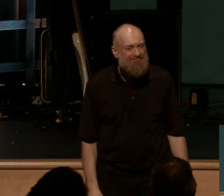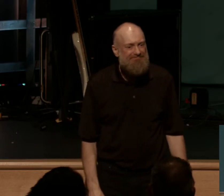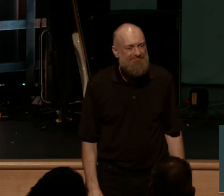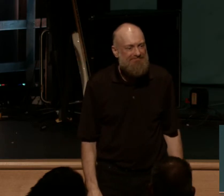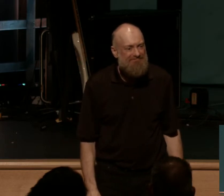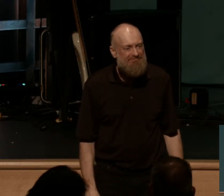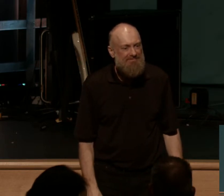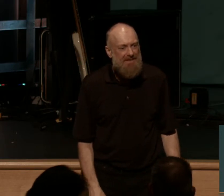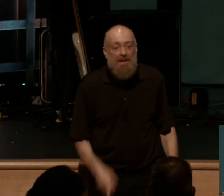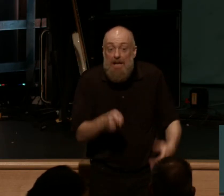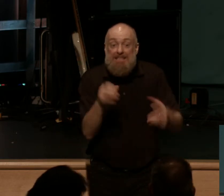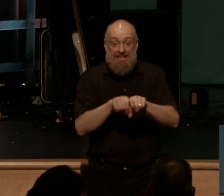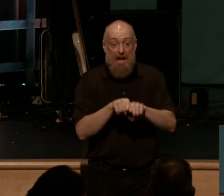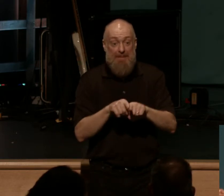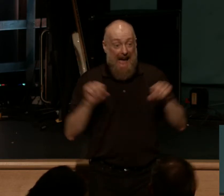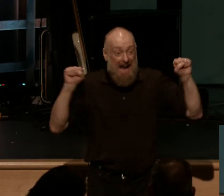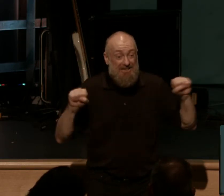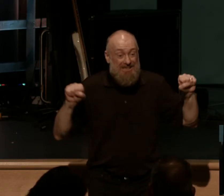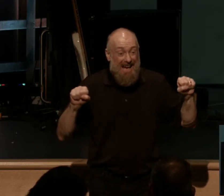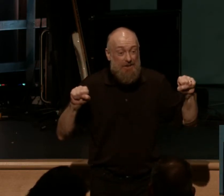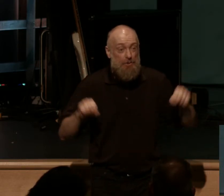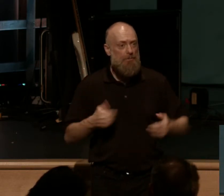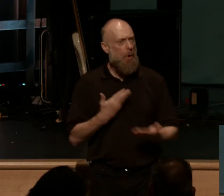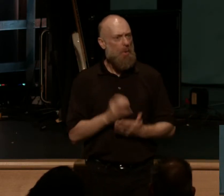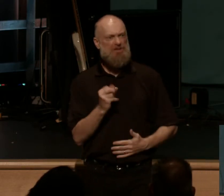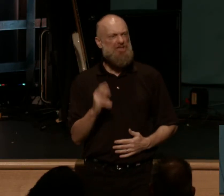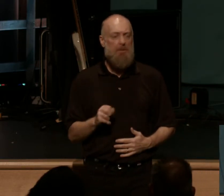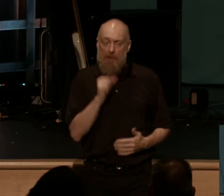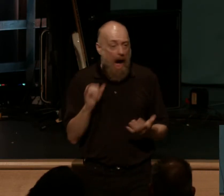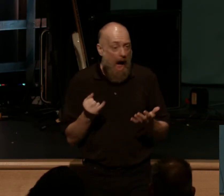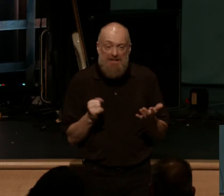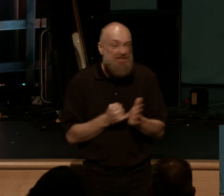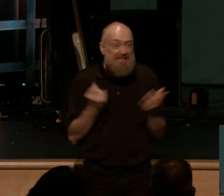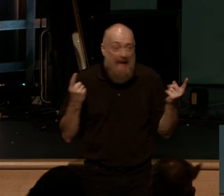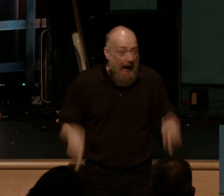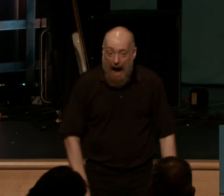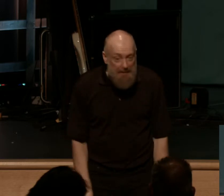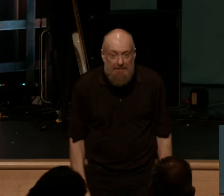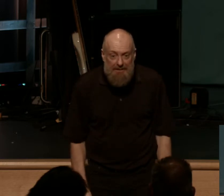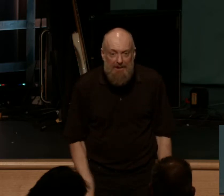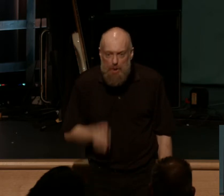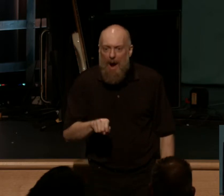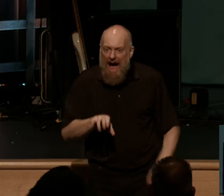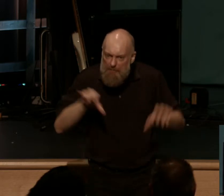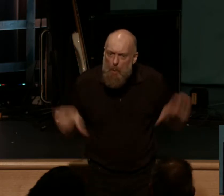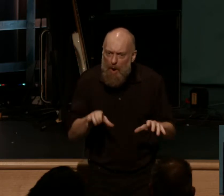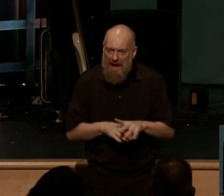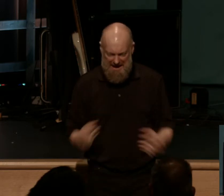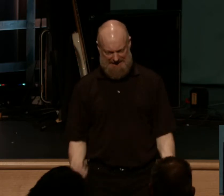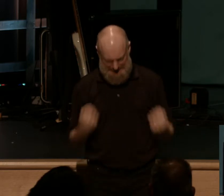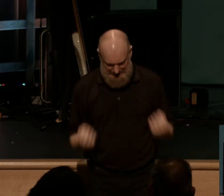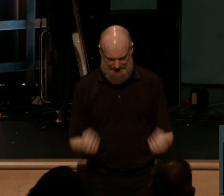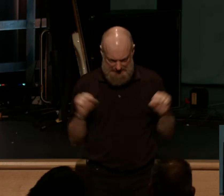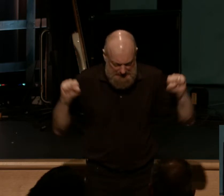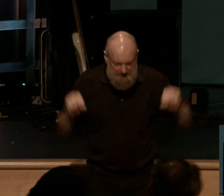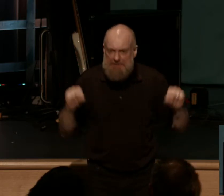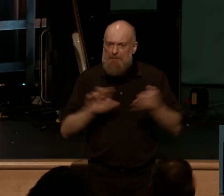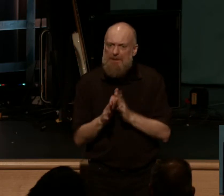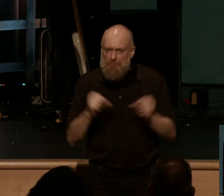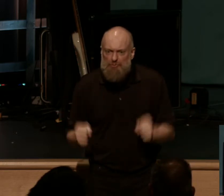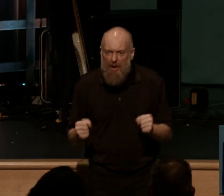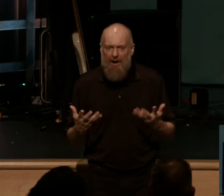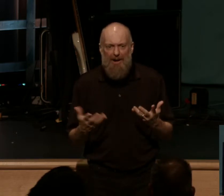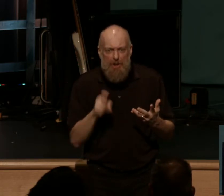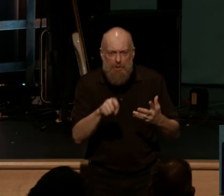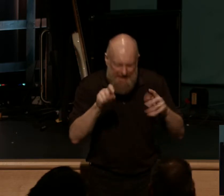Getting in shape doesn't happen by accident. There's an intentionality. There's a direction you're going.